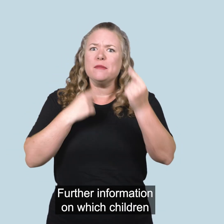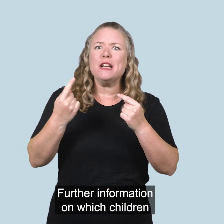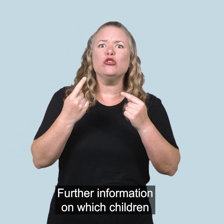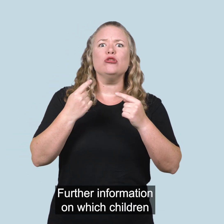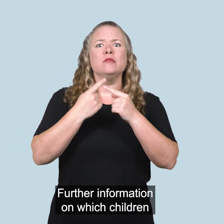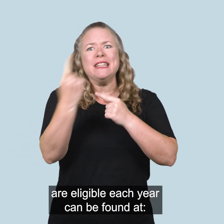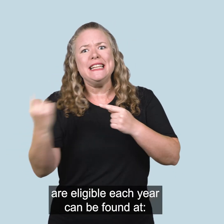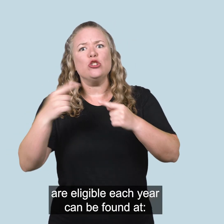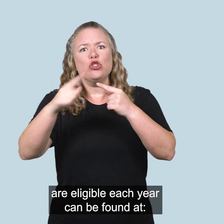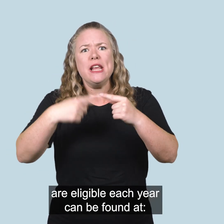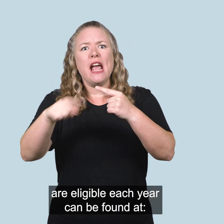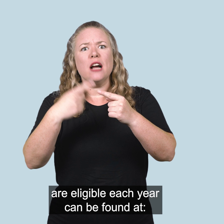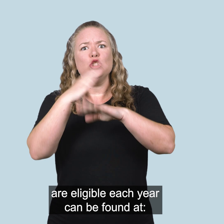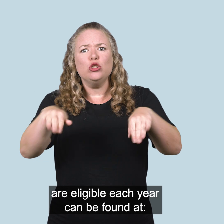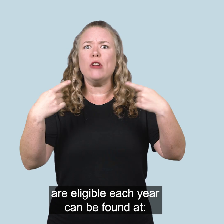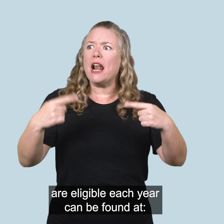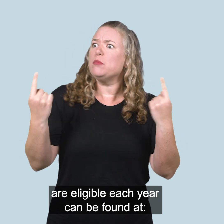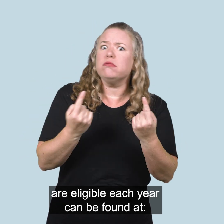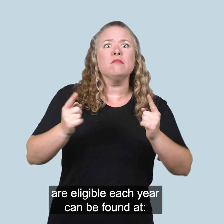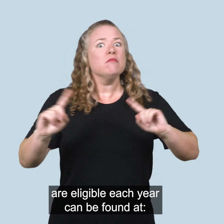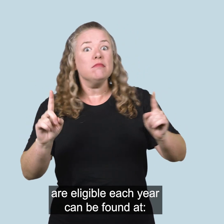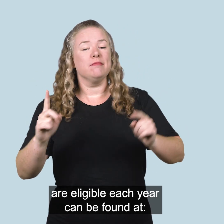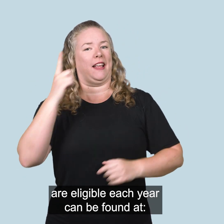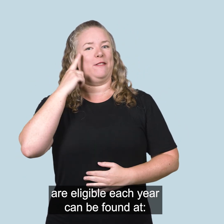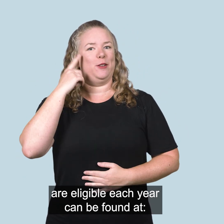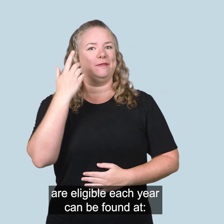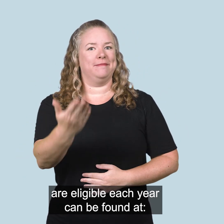which children are eligible each year can be found at